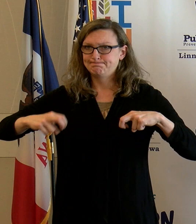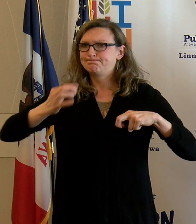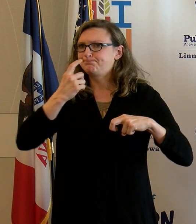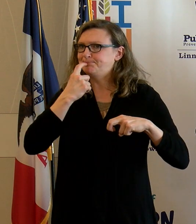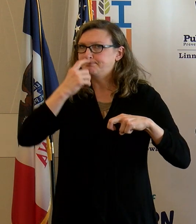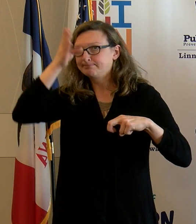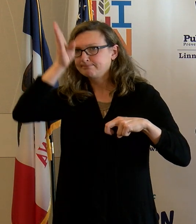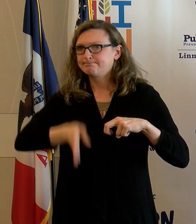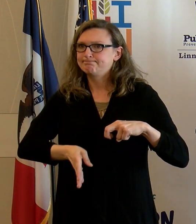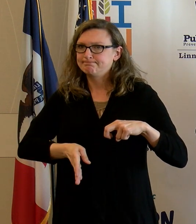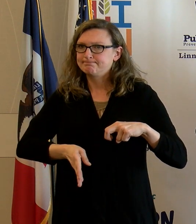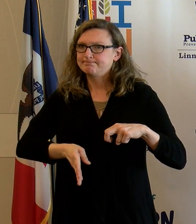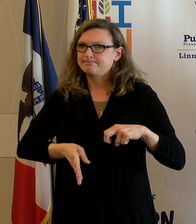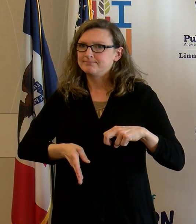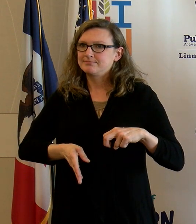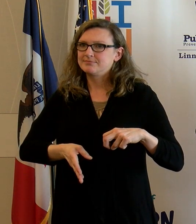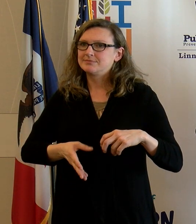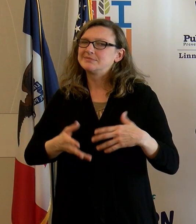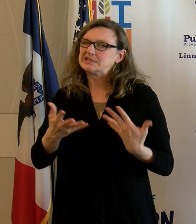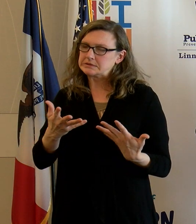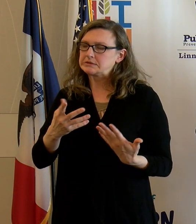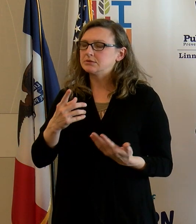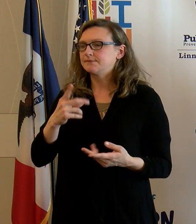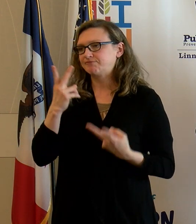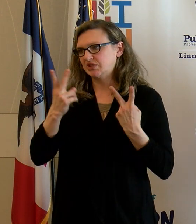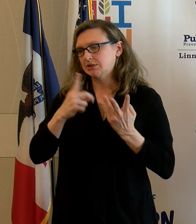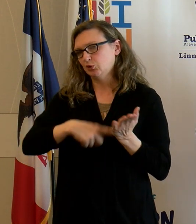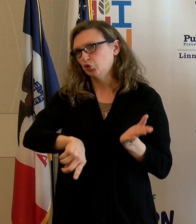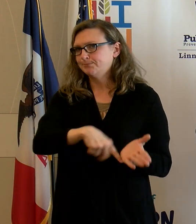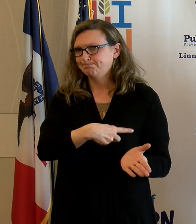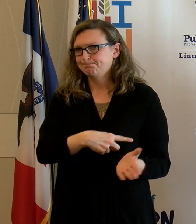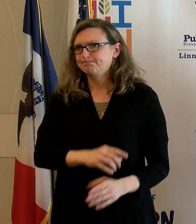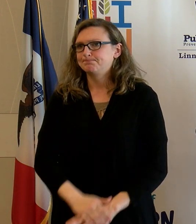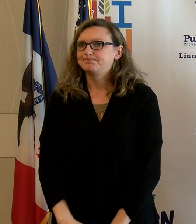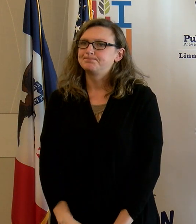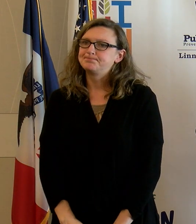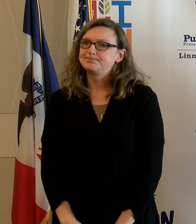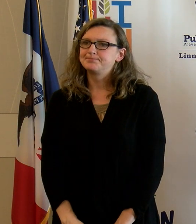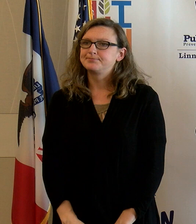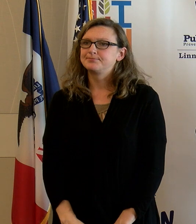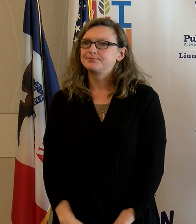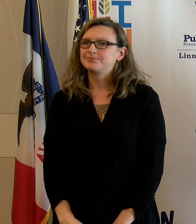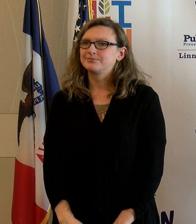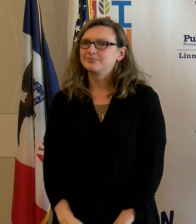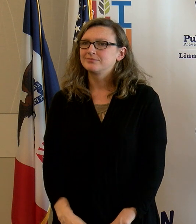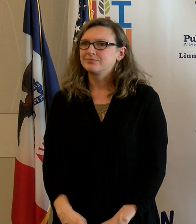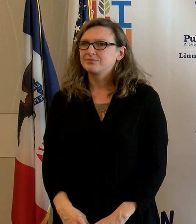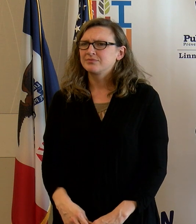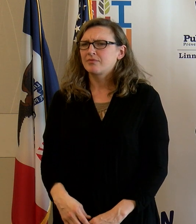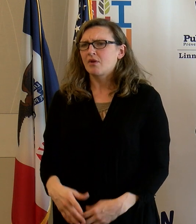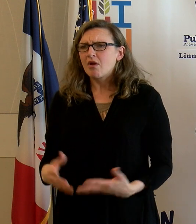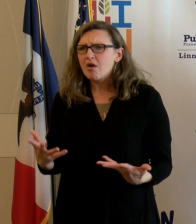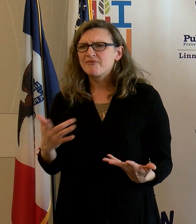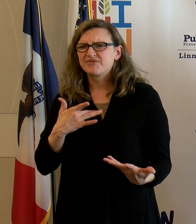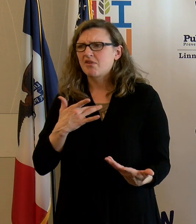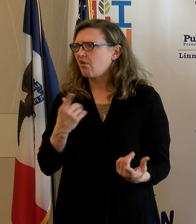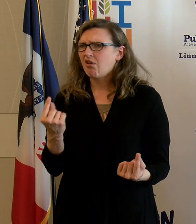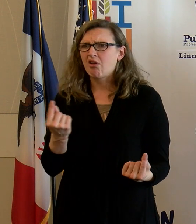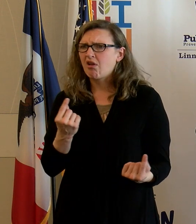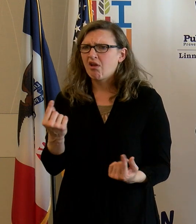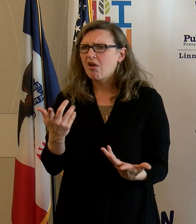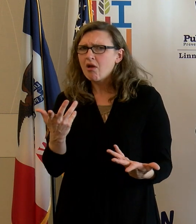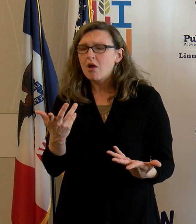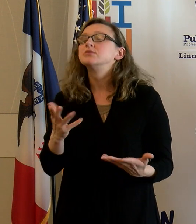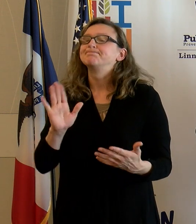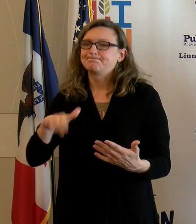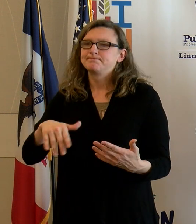for that process to occur. To make up for that with the inmates, we're now providing them with 60 minutes of free calling per week. We're providing